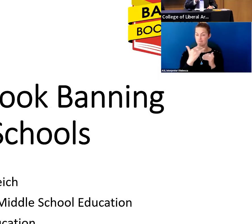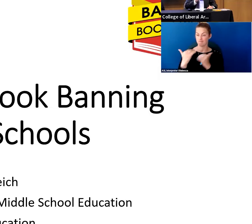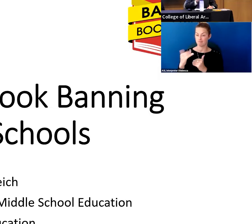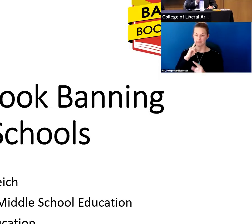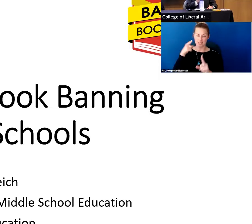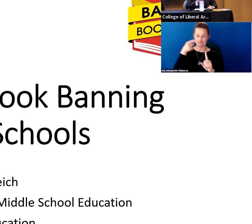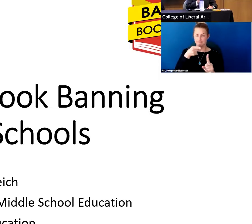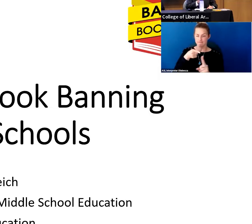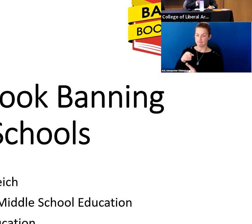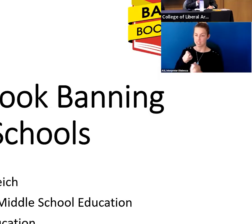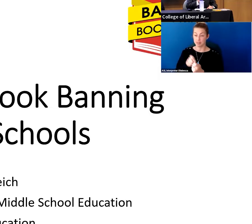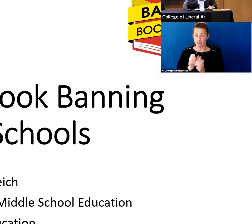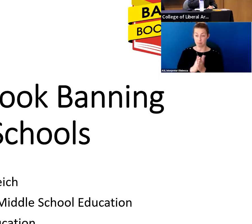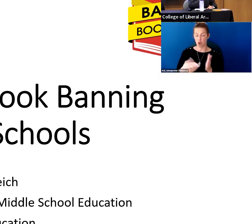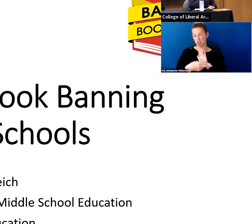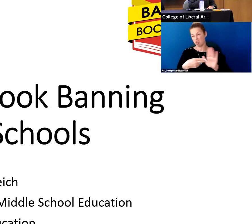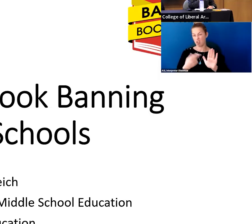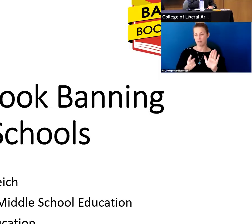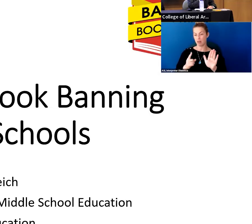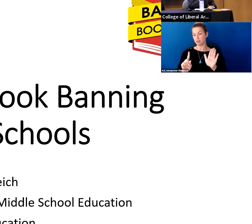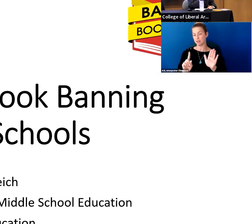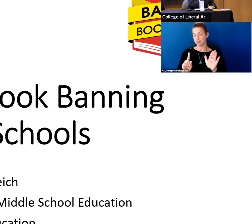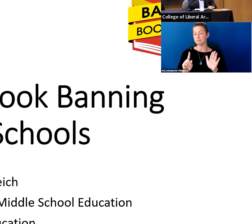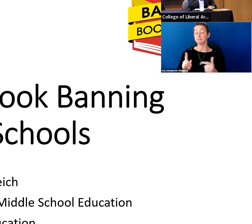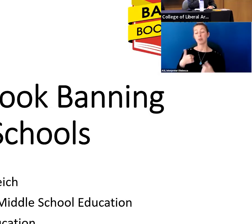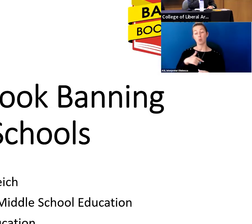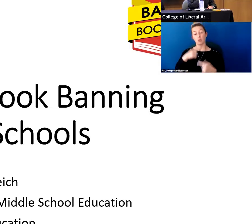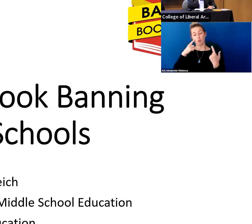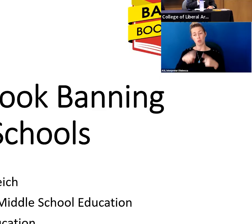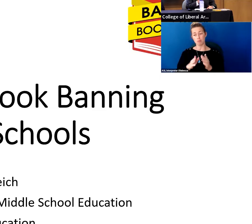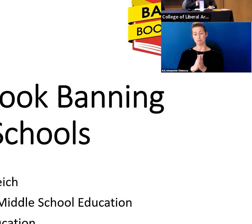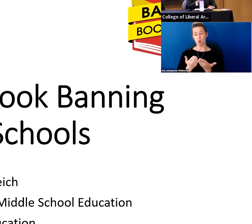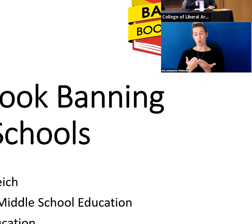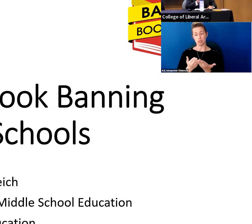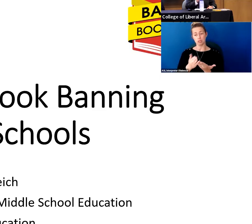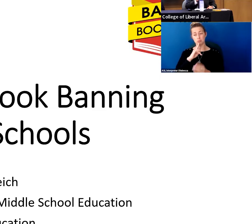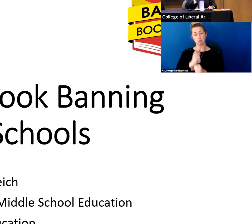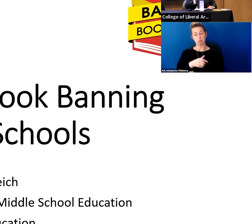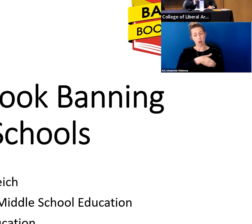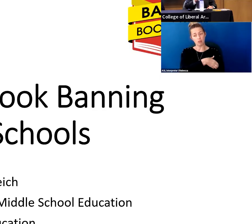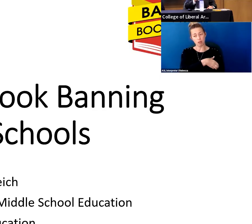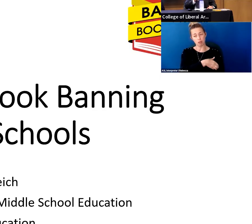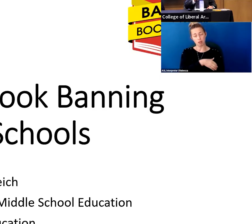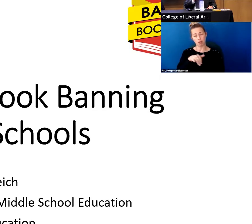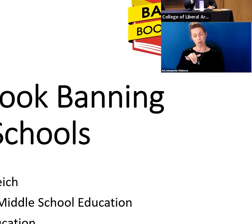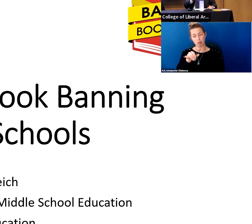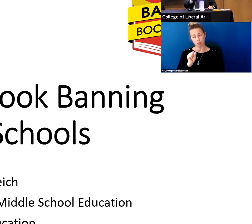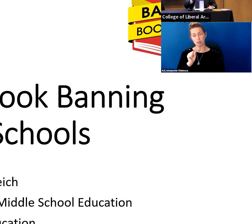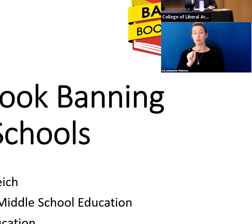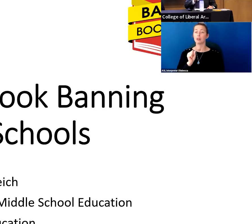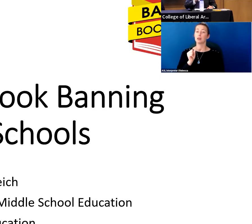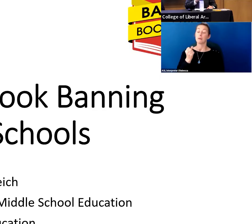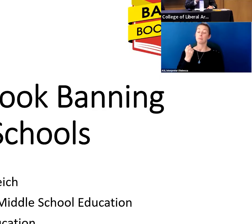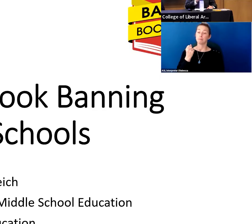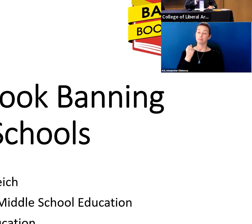books as offensive. Now, we would all agree that books are powerful, but who decides if a book is fit